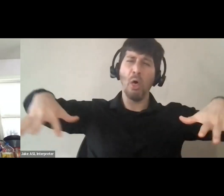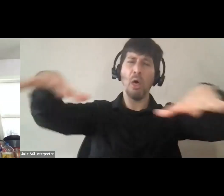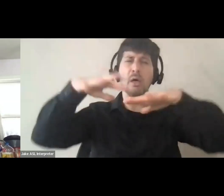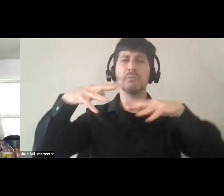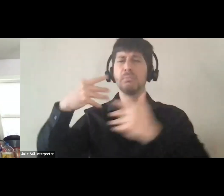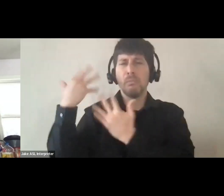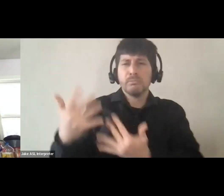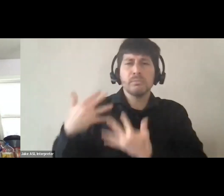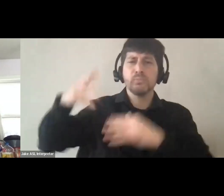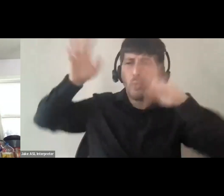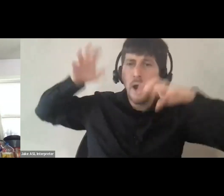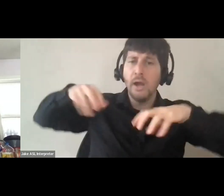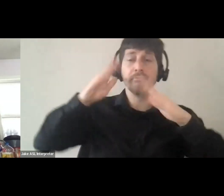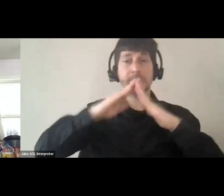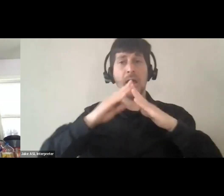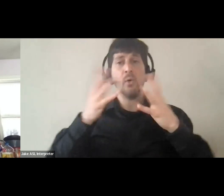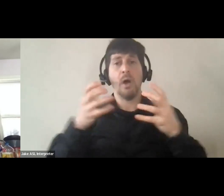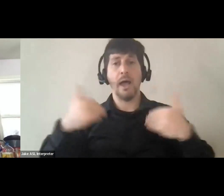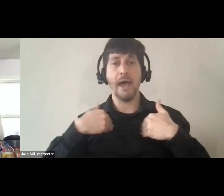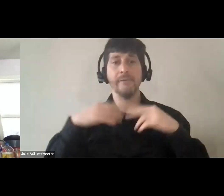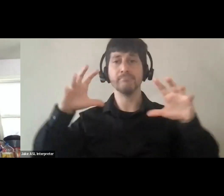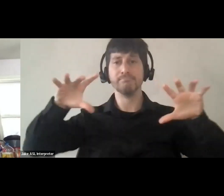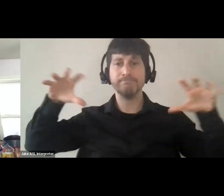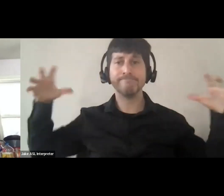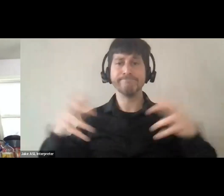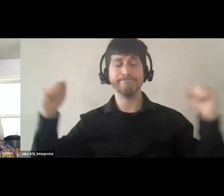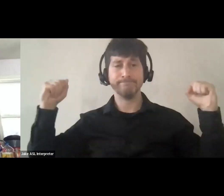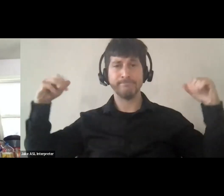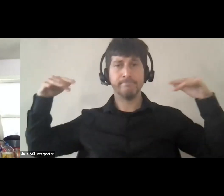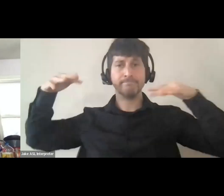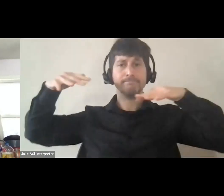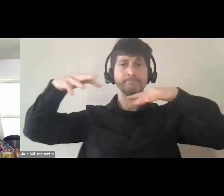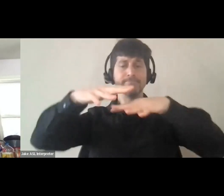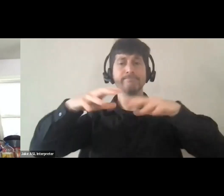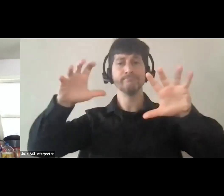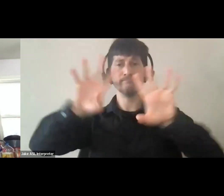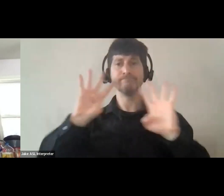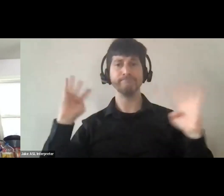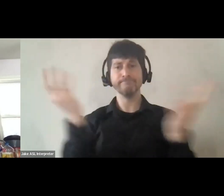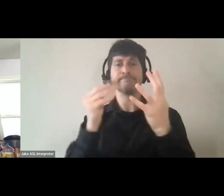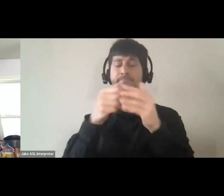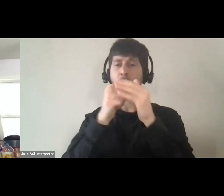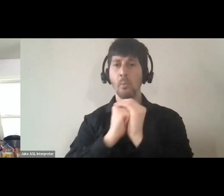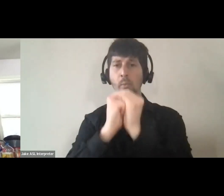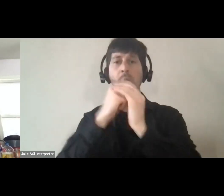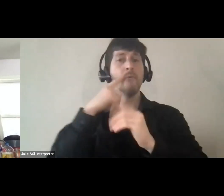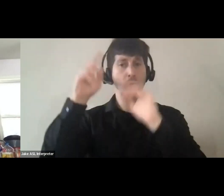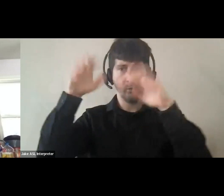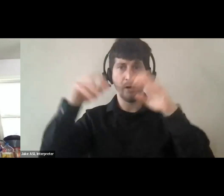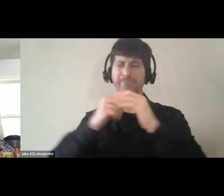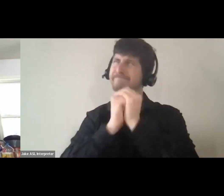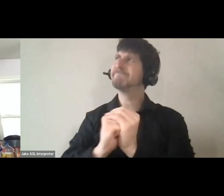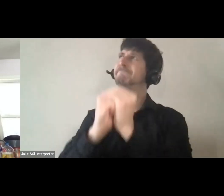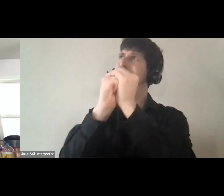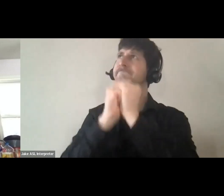And the town decided to have like a gathering to pray for rain. And they decided that after praying so hard, they're gonna come